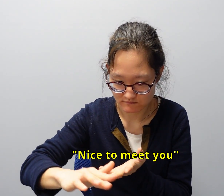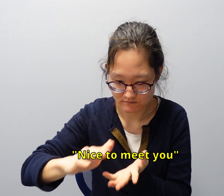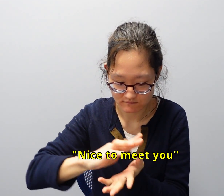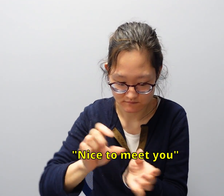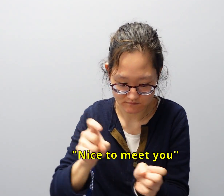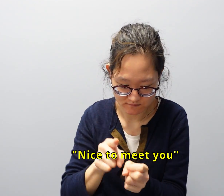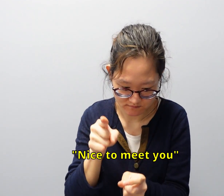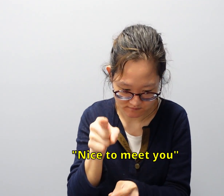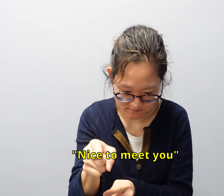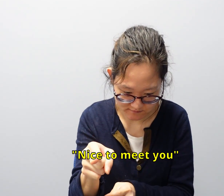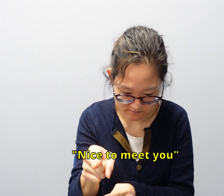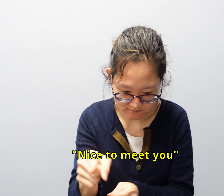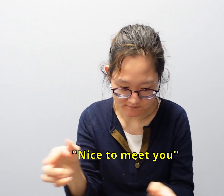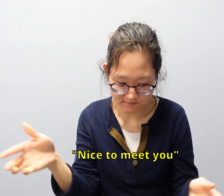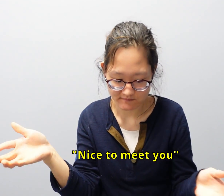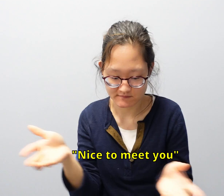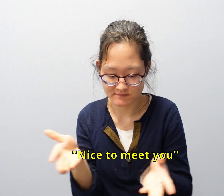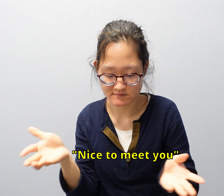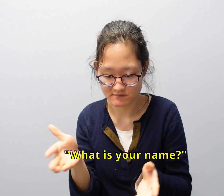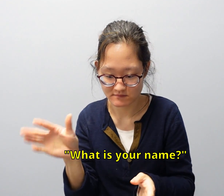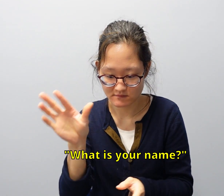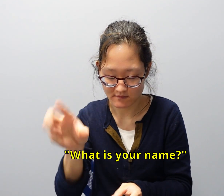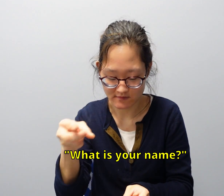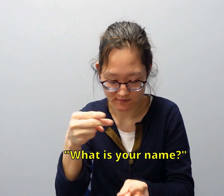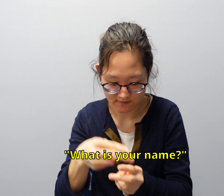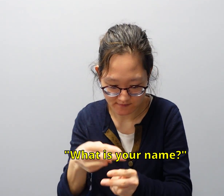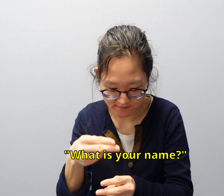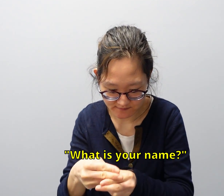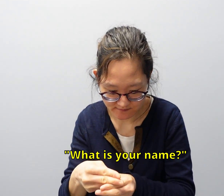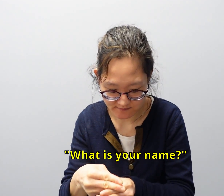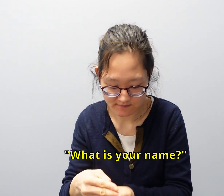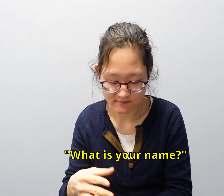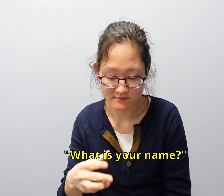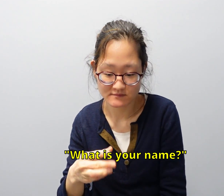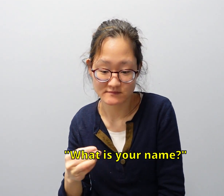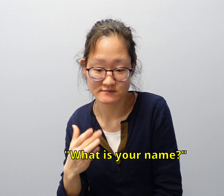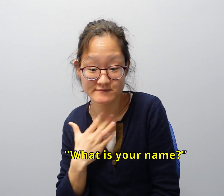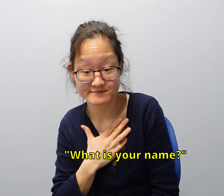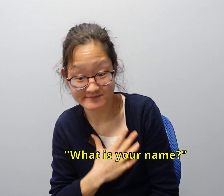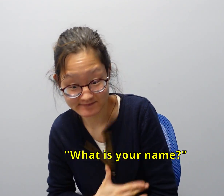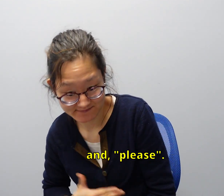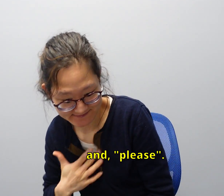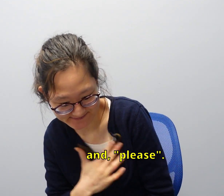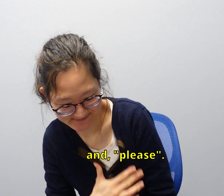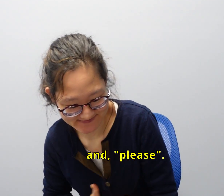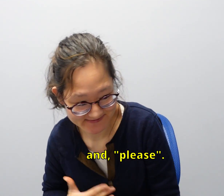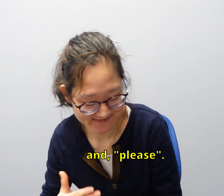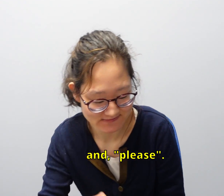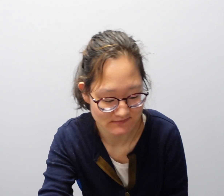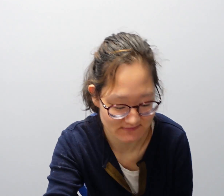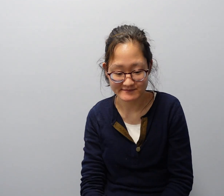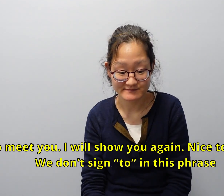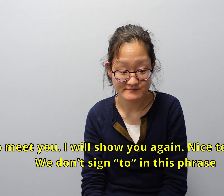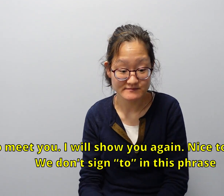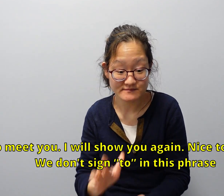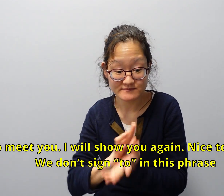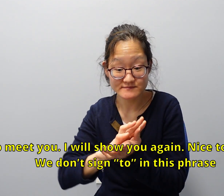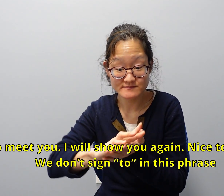Nice to meet you. What's your name? And please. Nice to meet